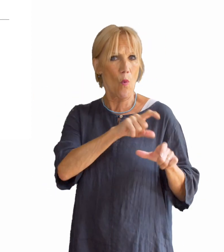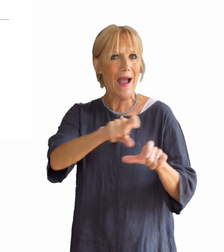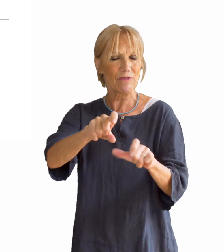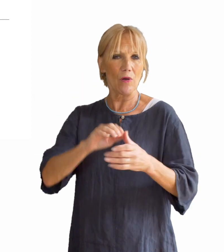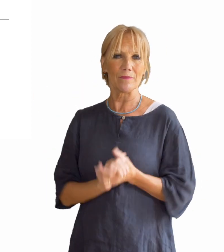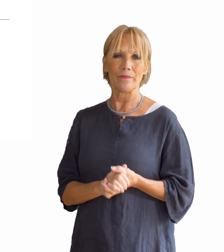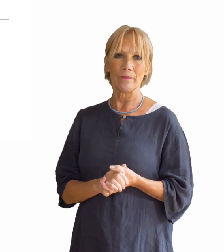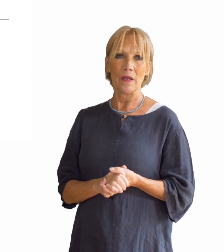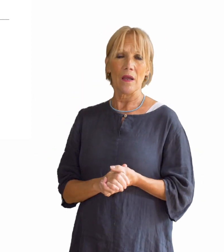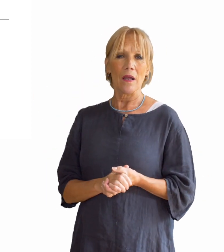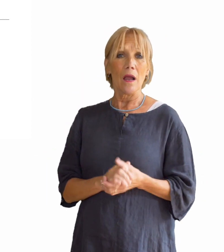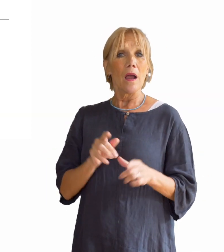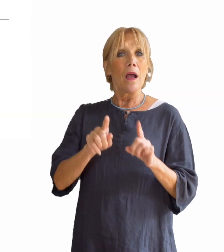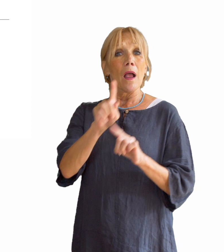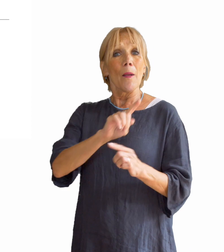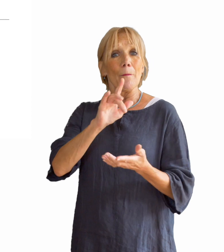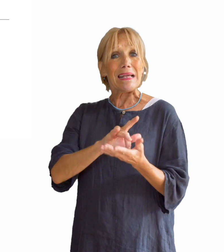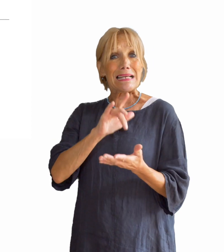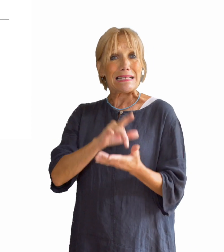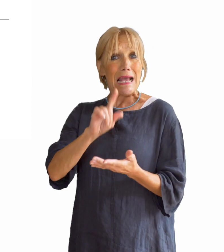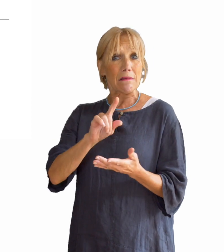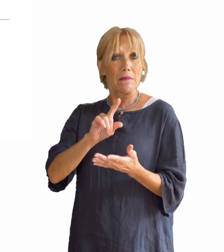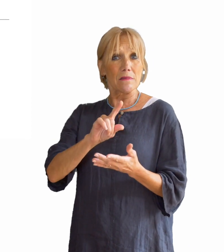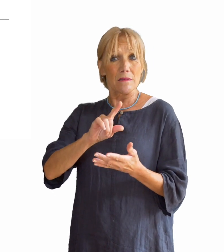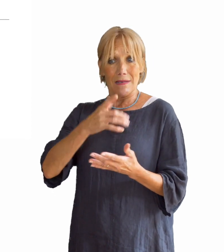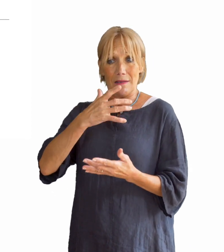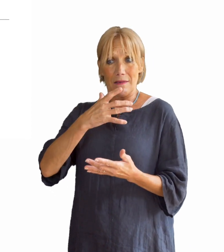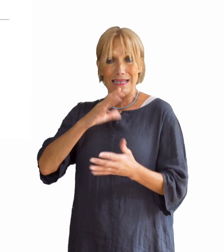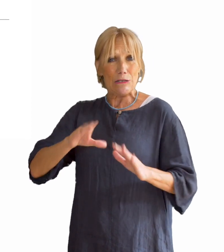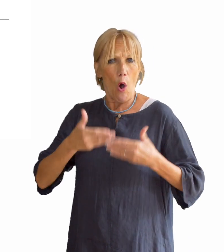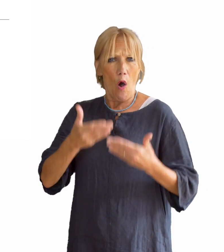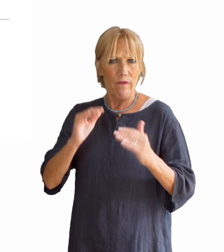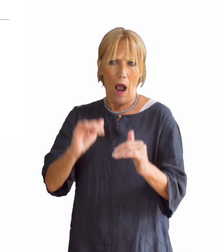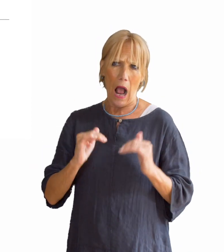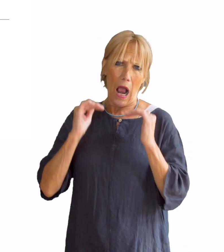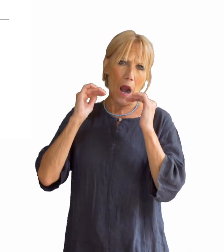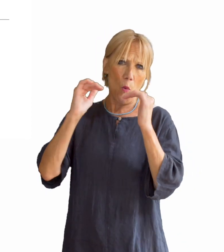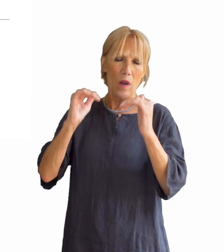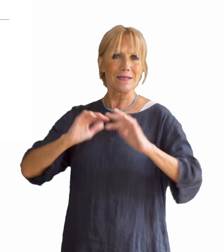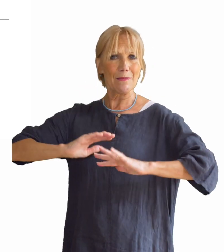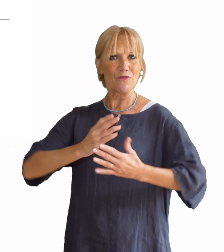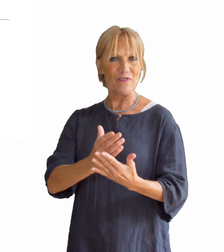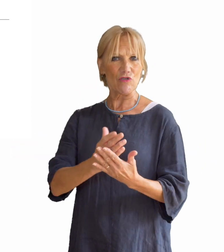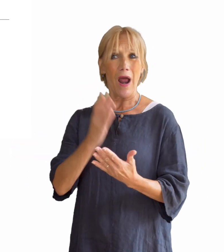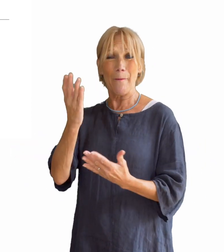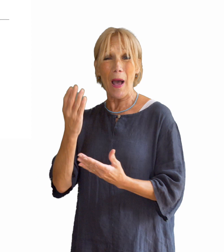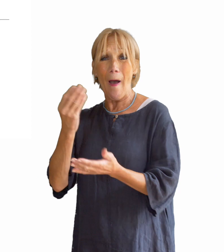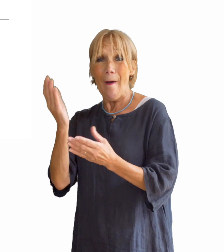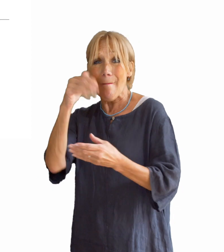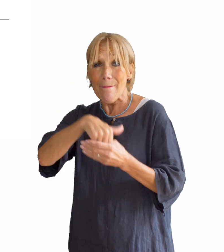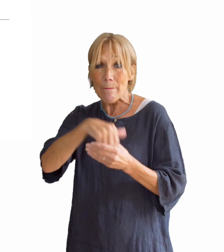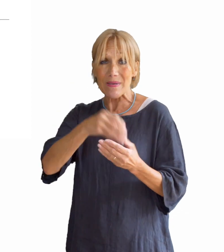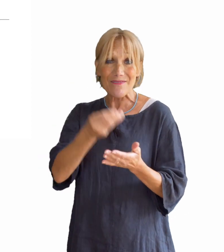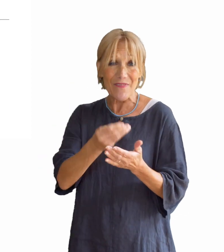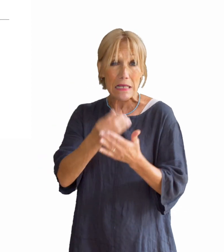supporting a centre to keep going. It is unlikely meeting centres will be able to offer a range of high-quality provision purely on